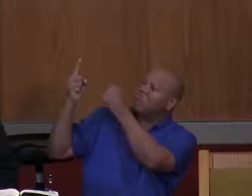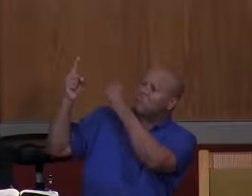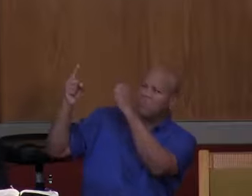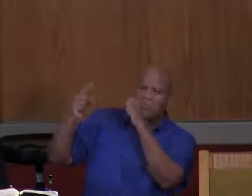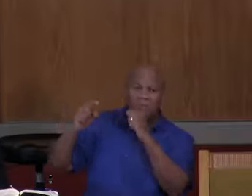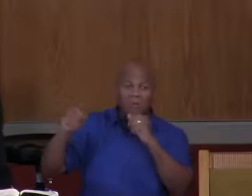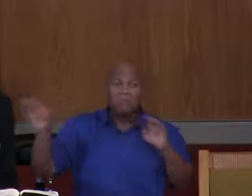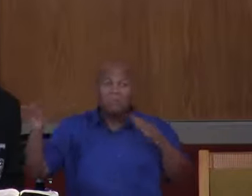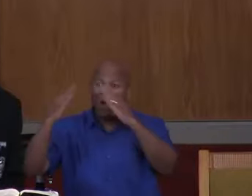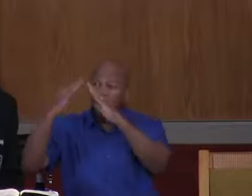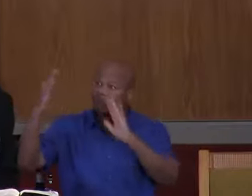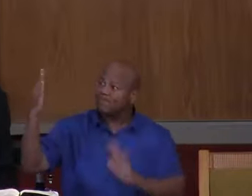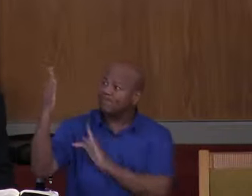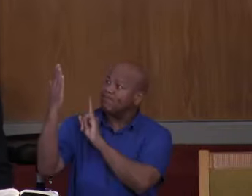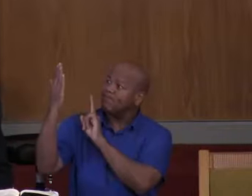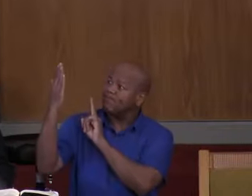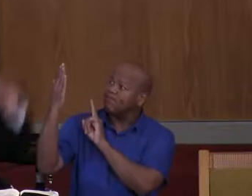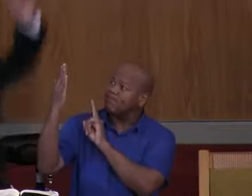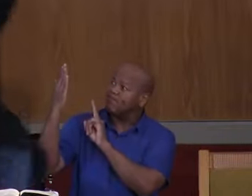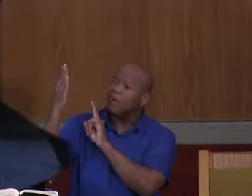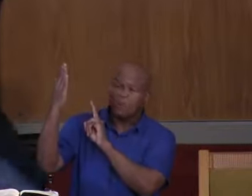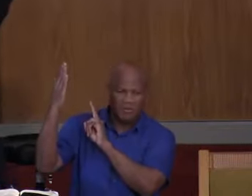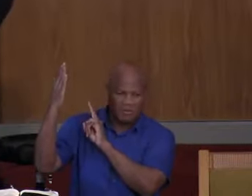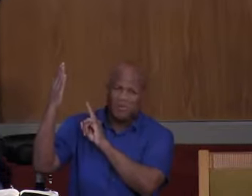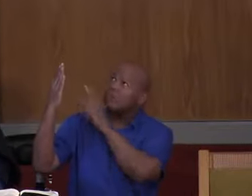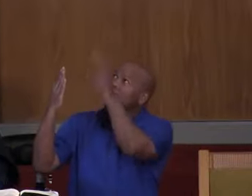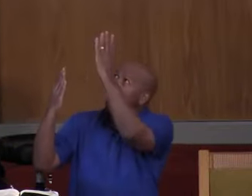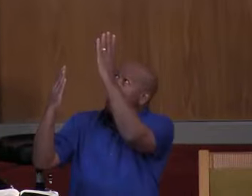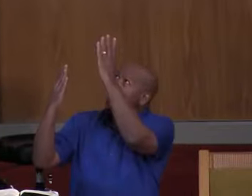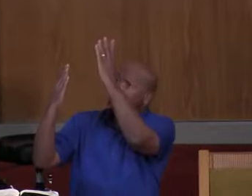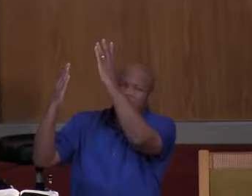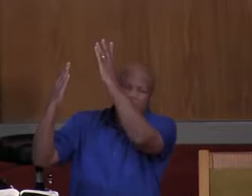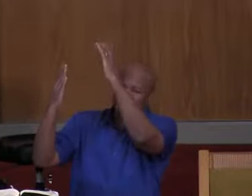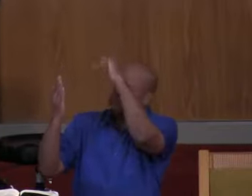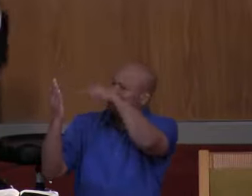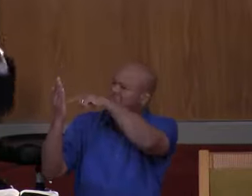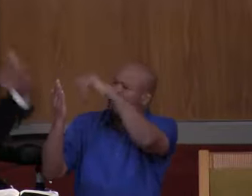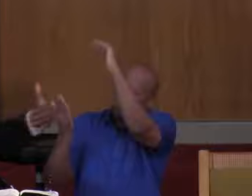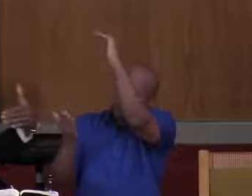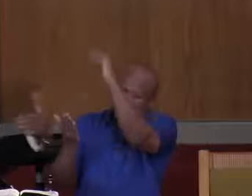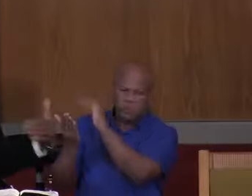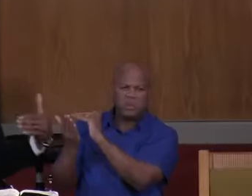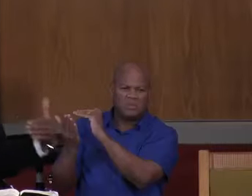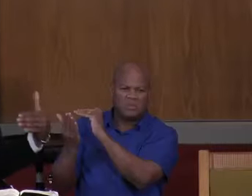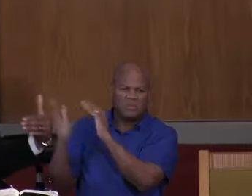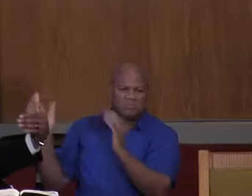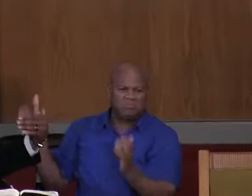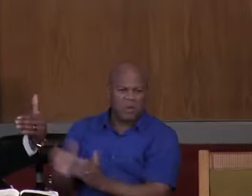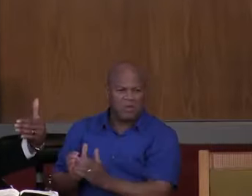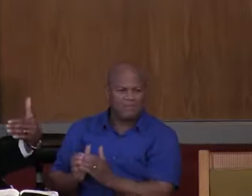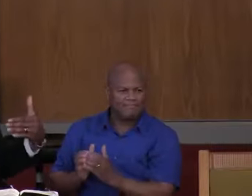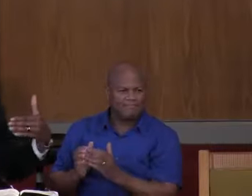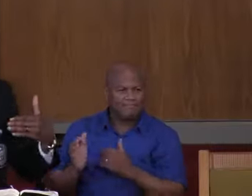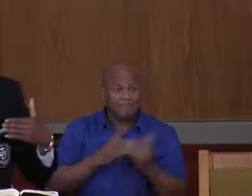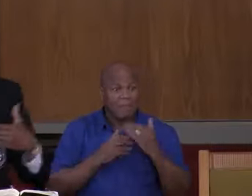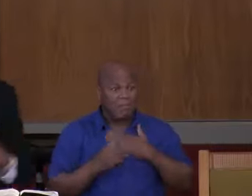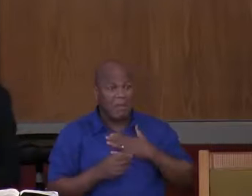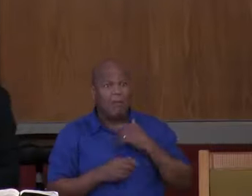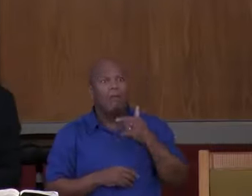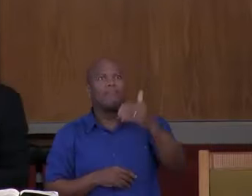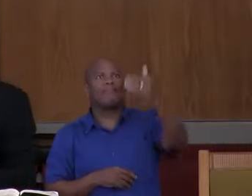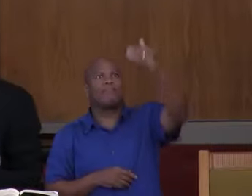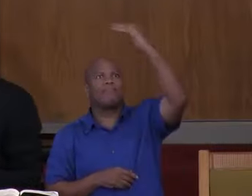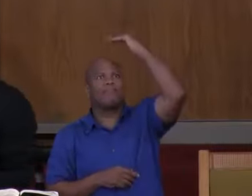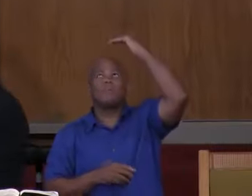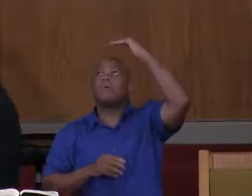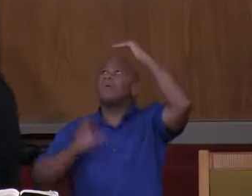still smaller than God. Whatever's over my head is still under his feet. That's what I mean by God